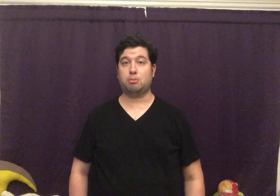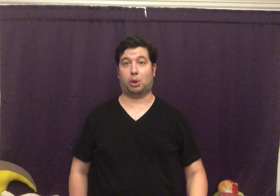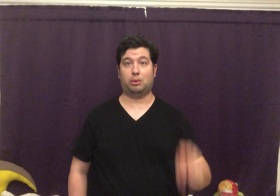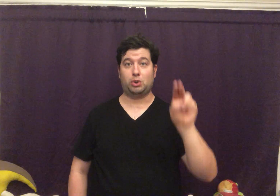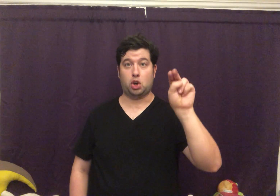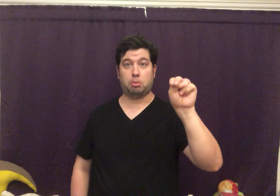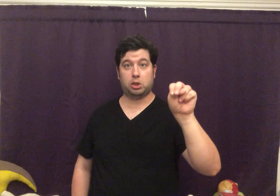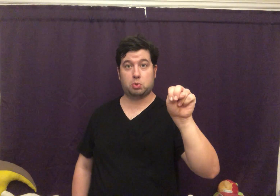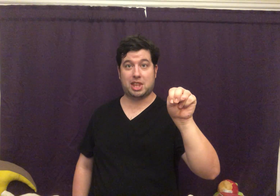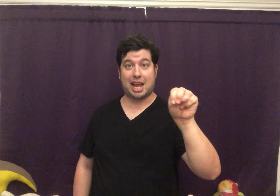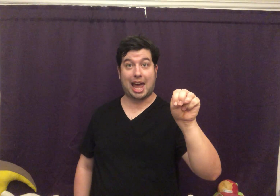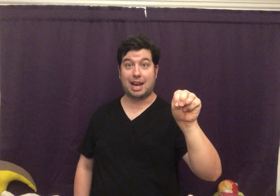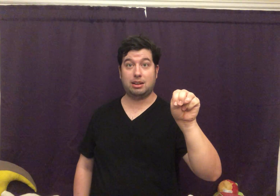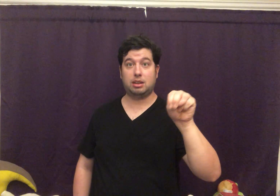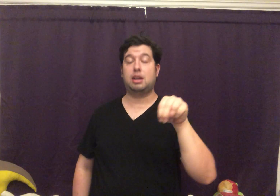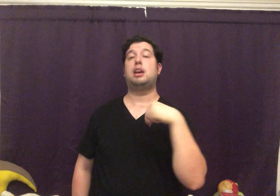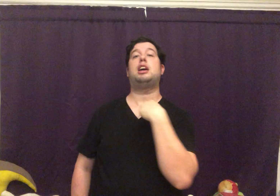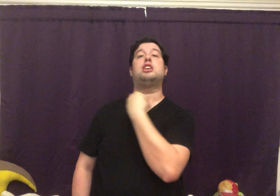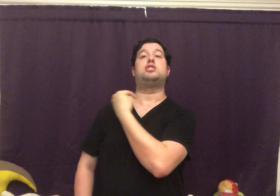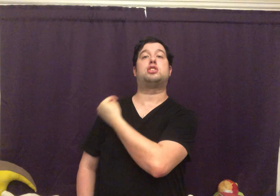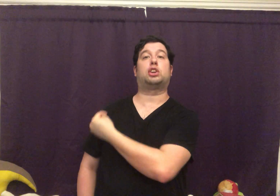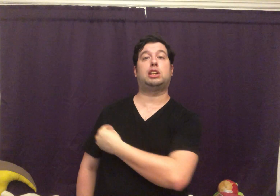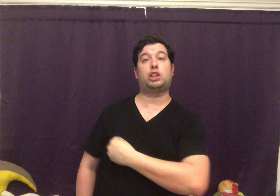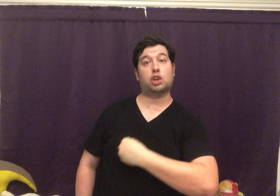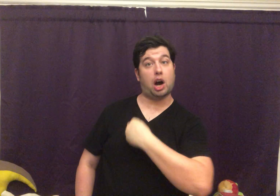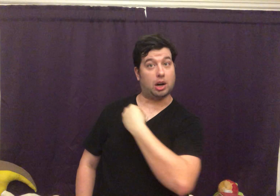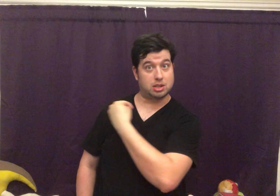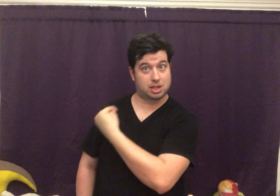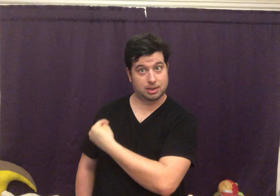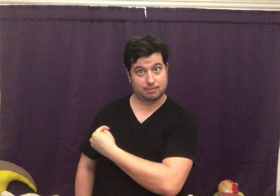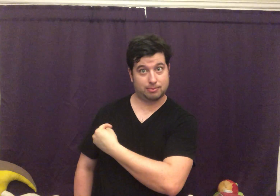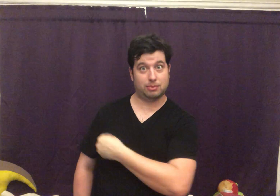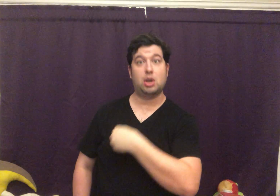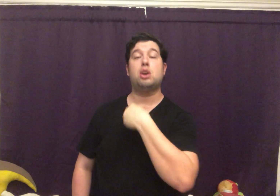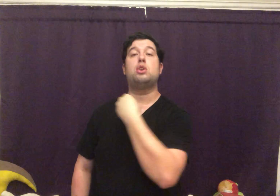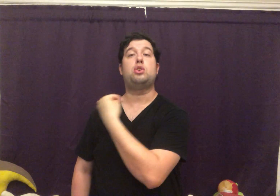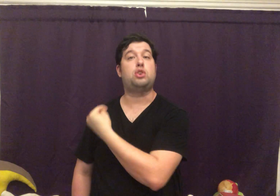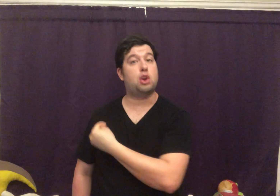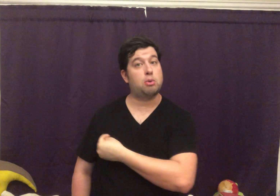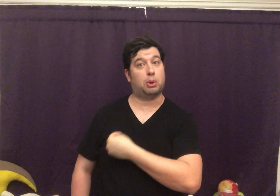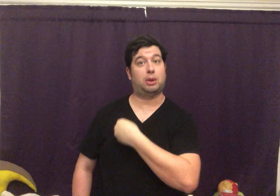Noble. Noble is with an N, encircling your heart. Noble.